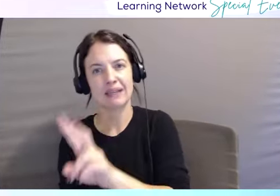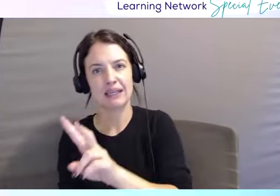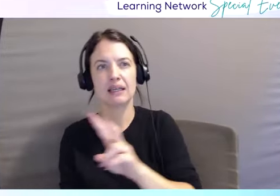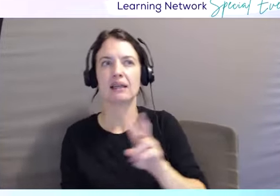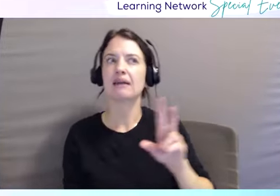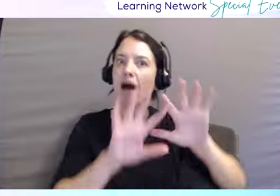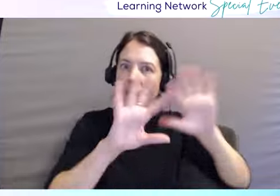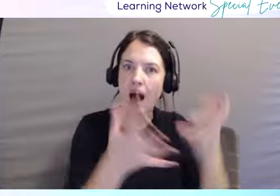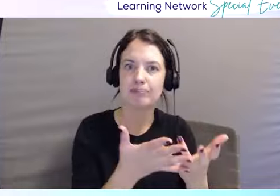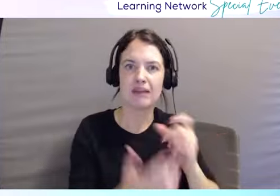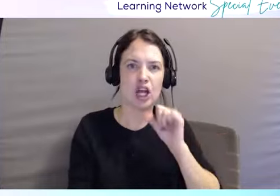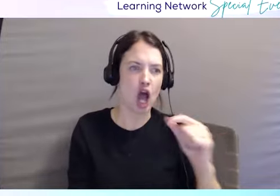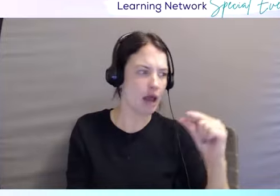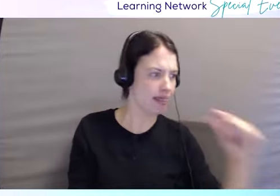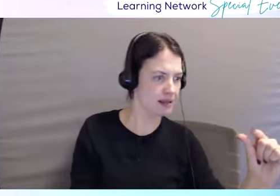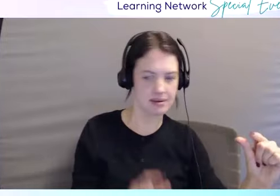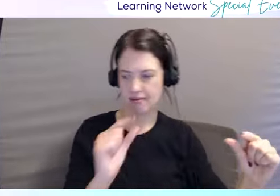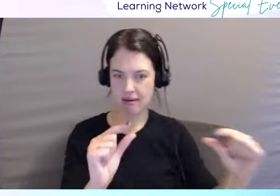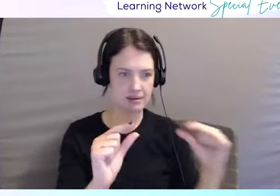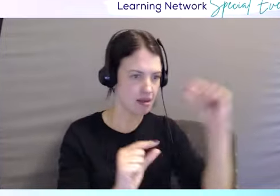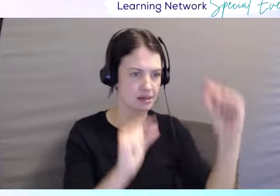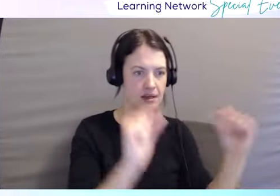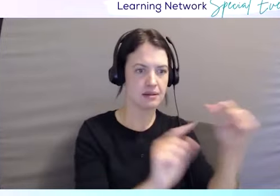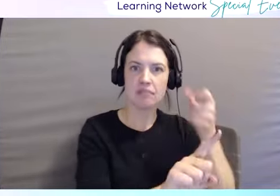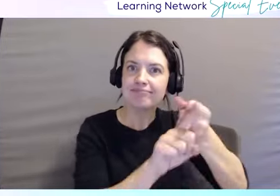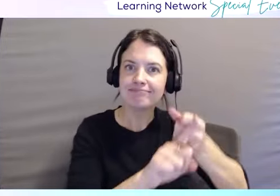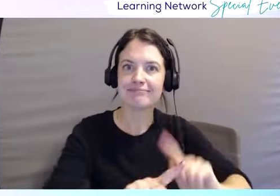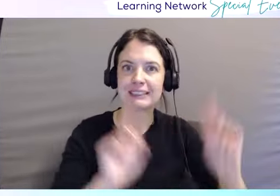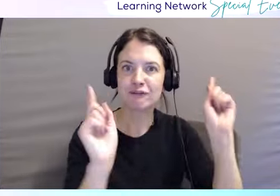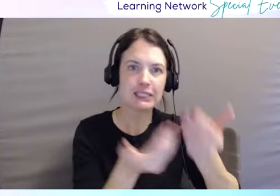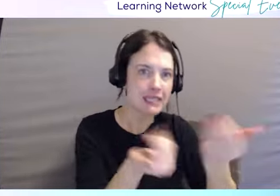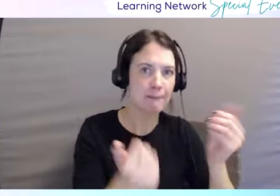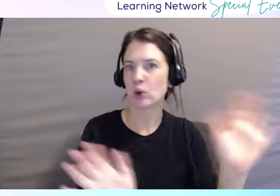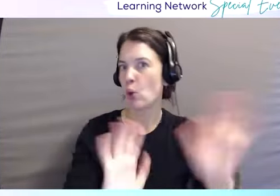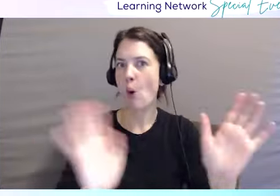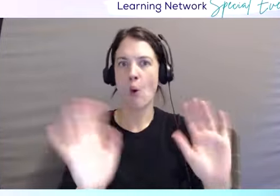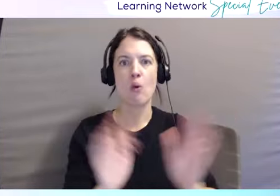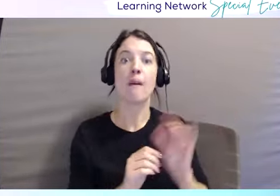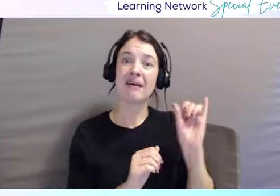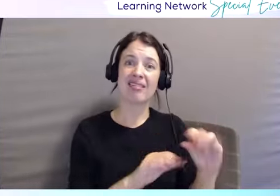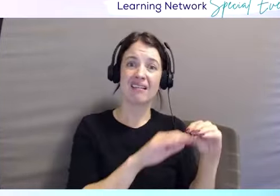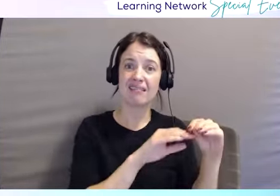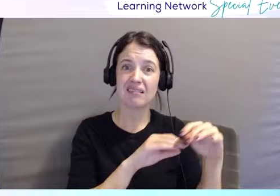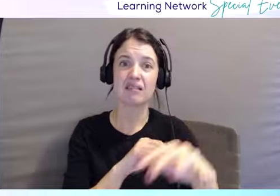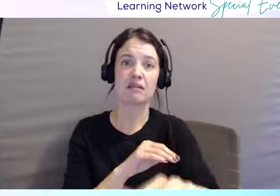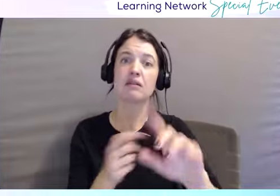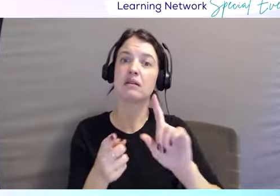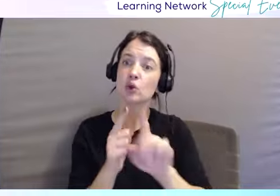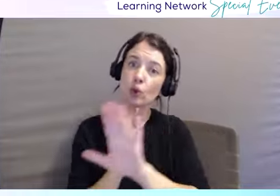impacts on people and different meanings, and that do feed into not just individual ill health, but